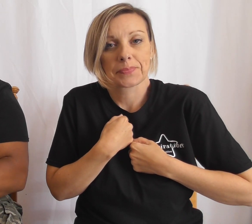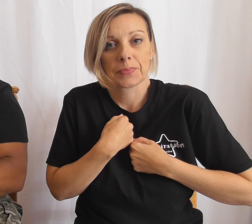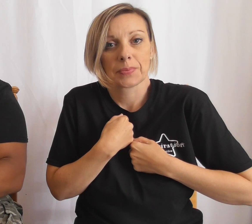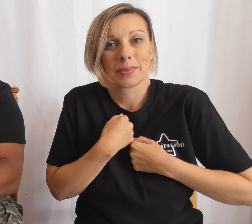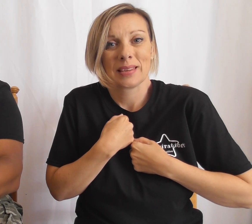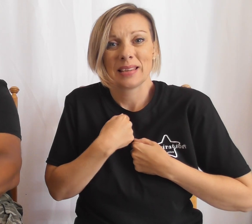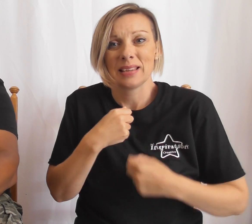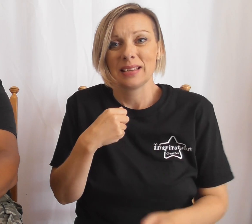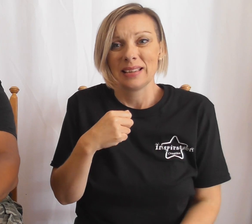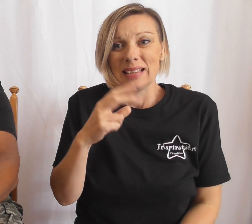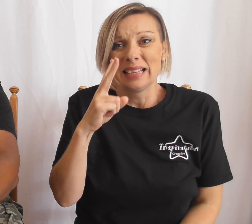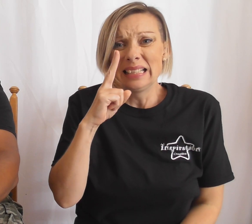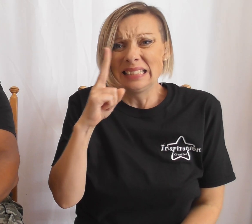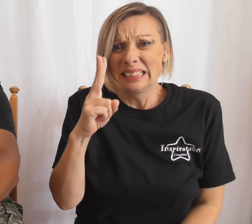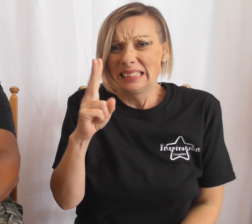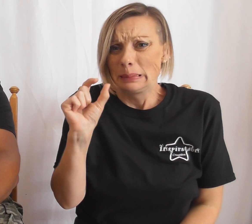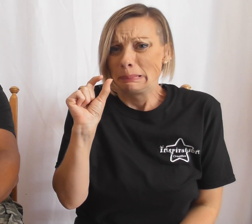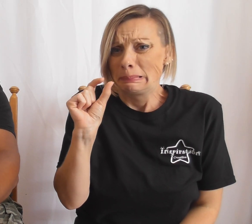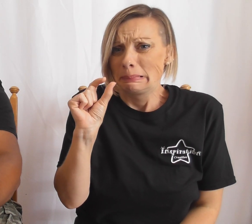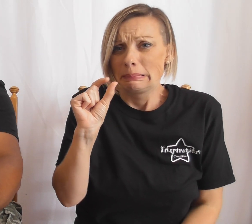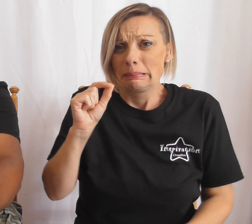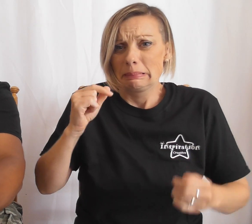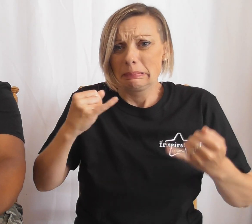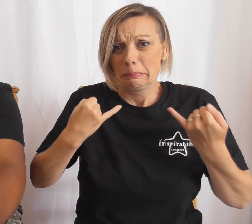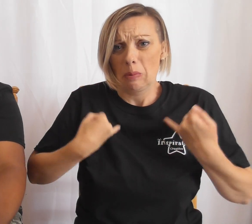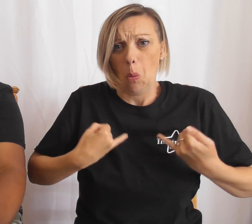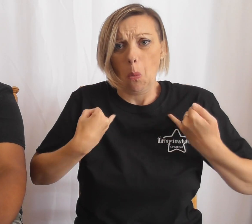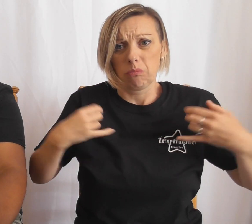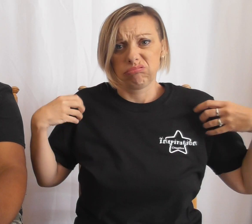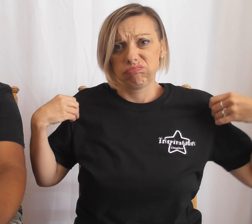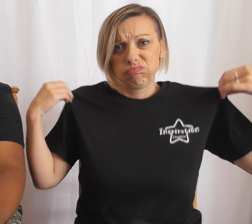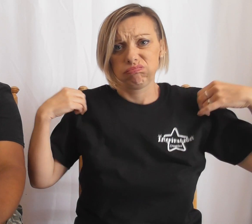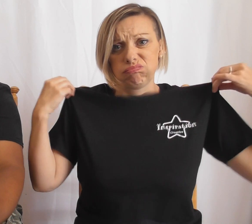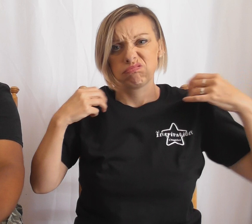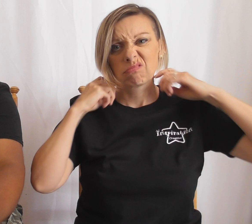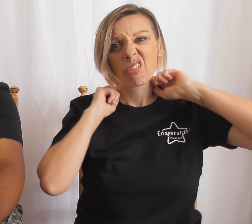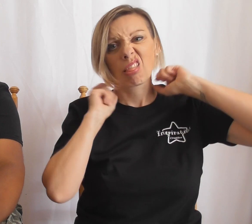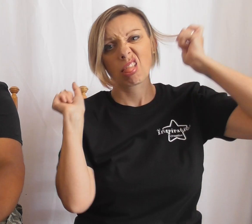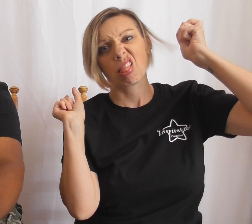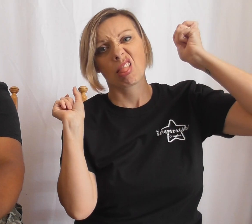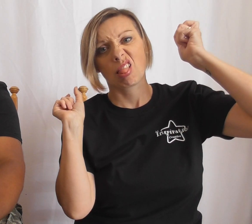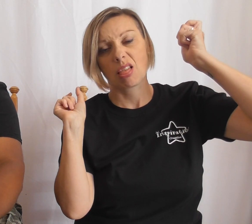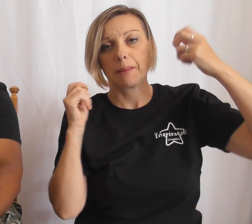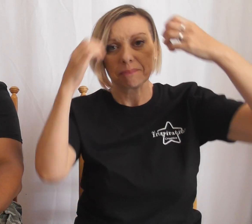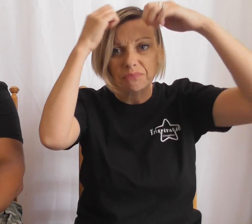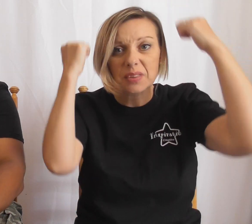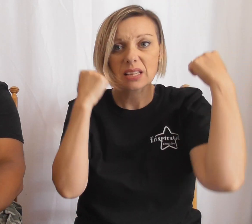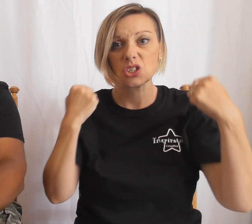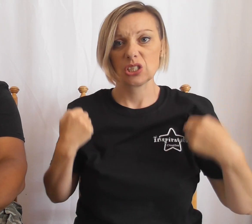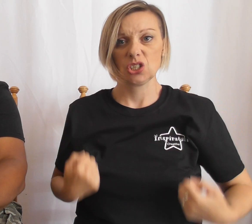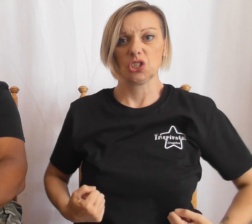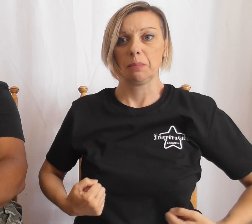He looks a bit of a mess. You can see his collar is hanging out, his jumper.